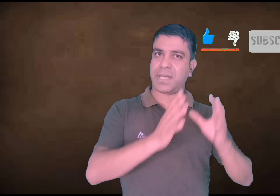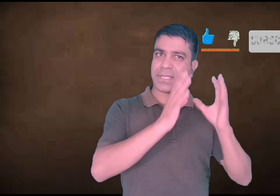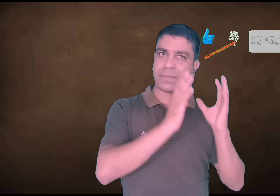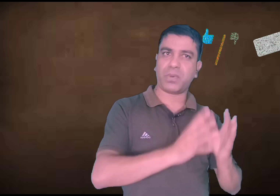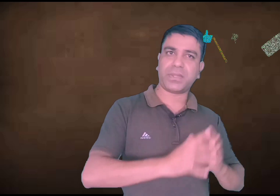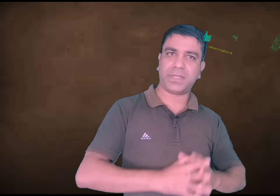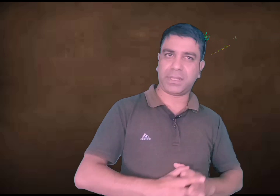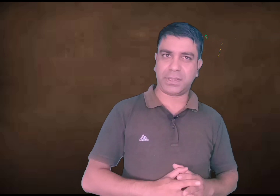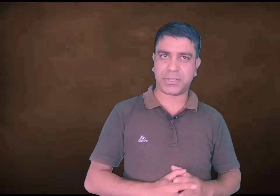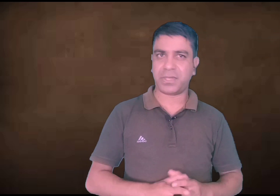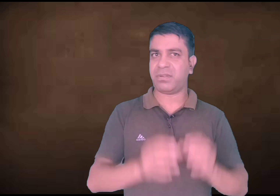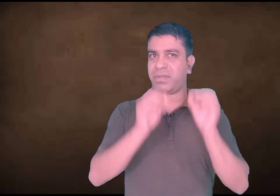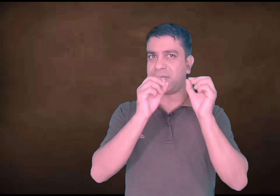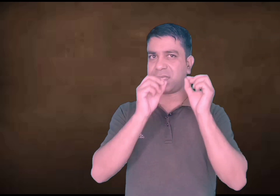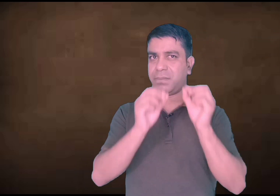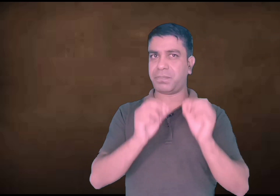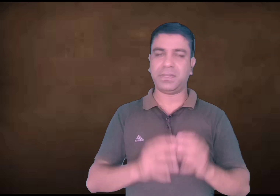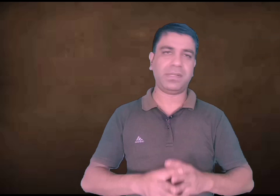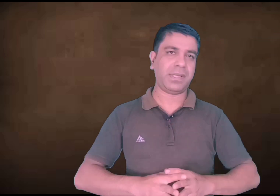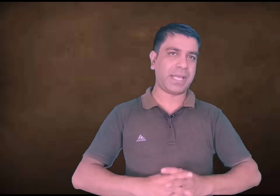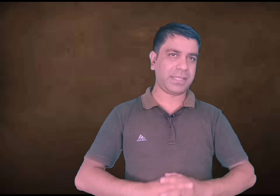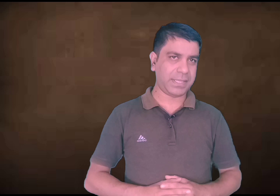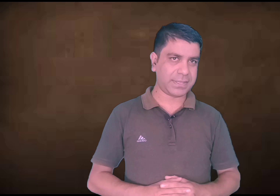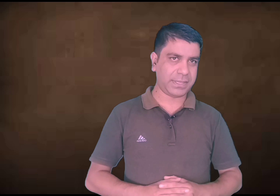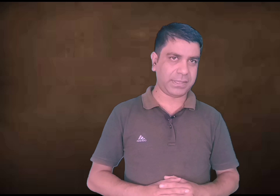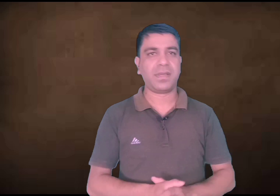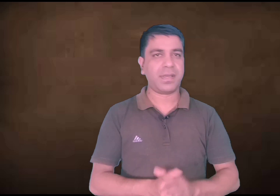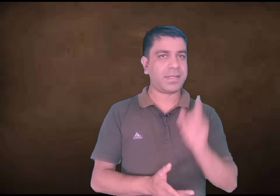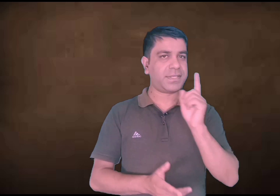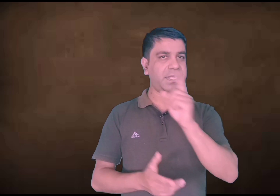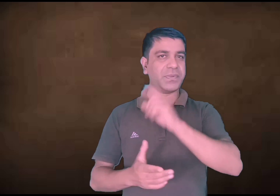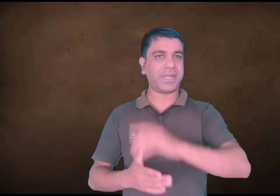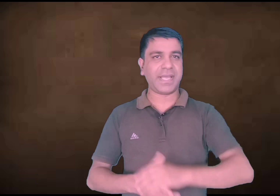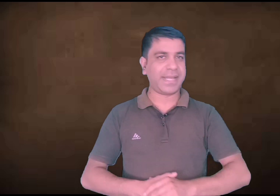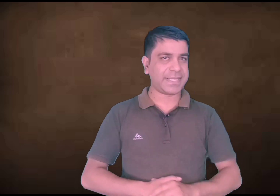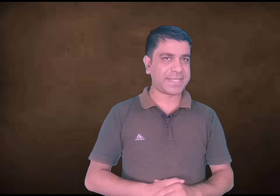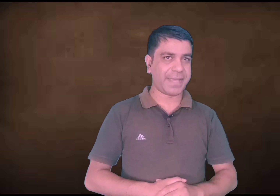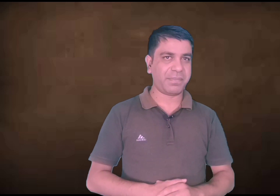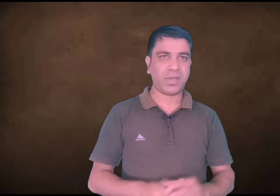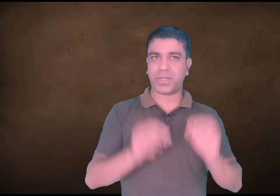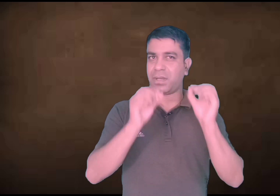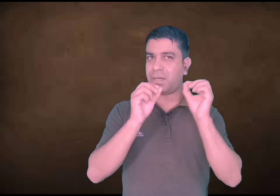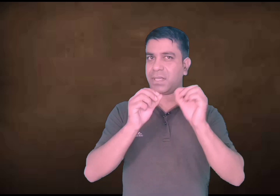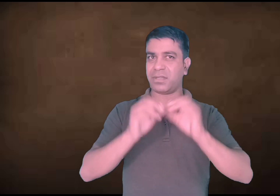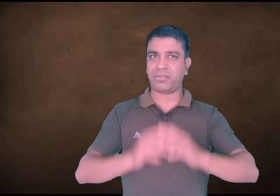and spoken English very simple and easy. See you again next time with another